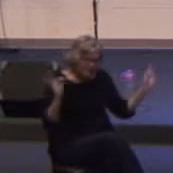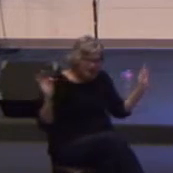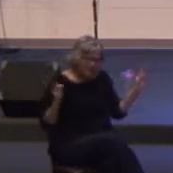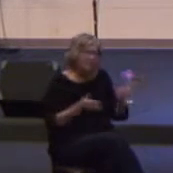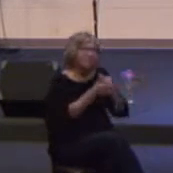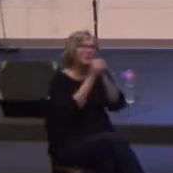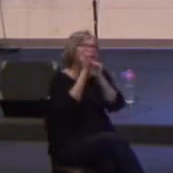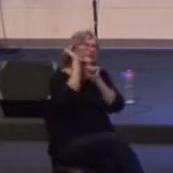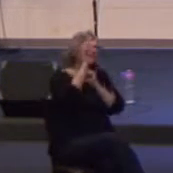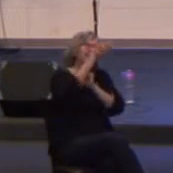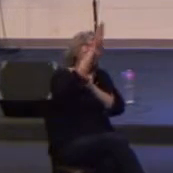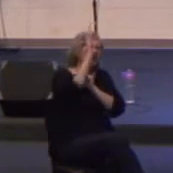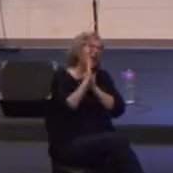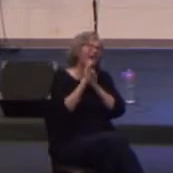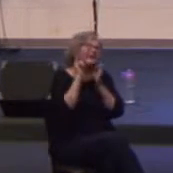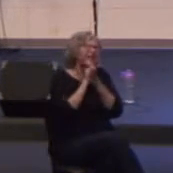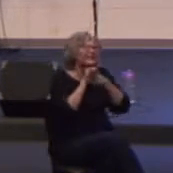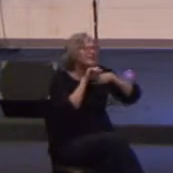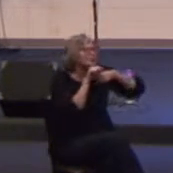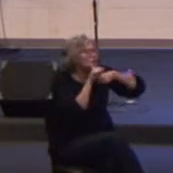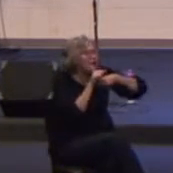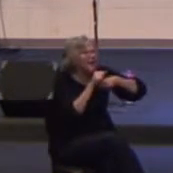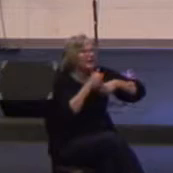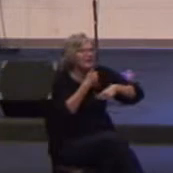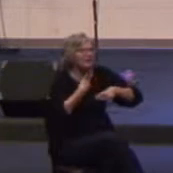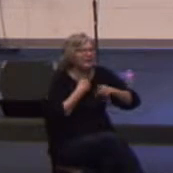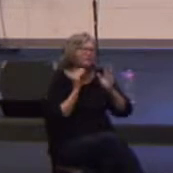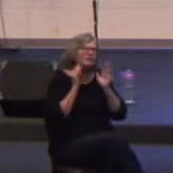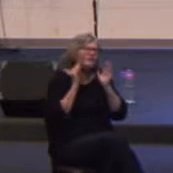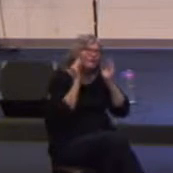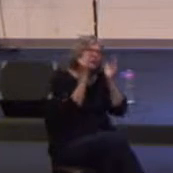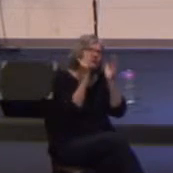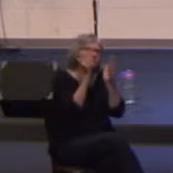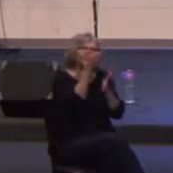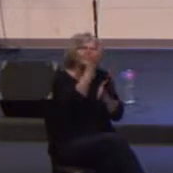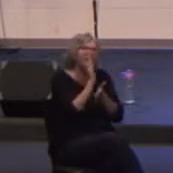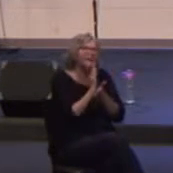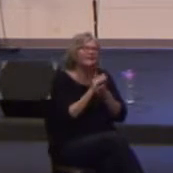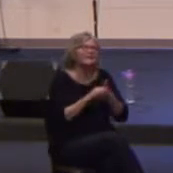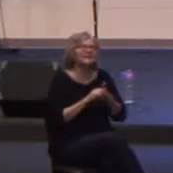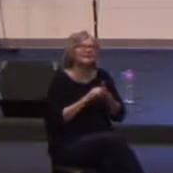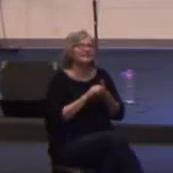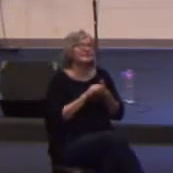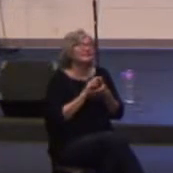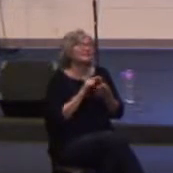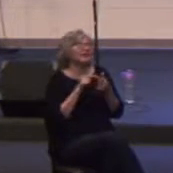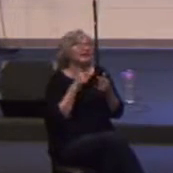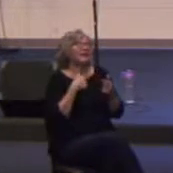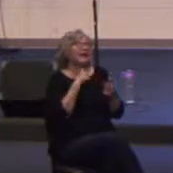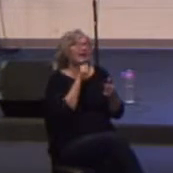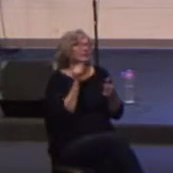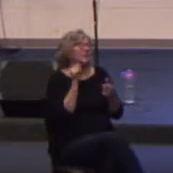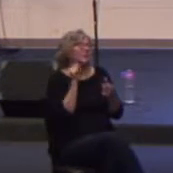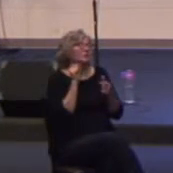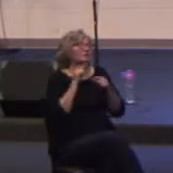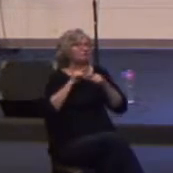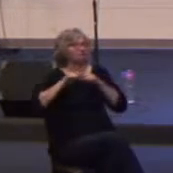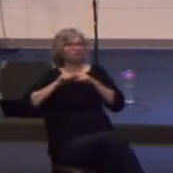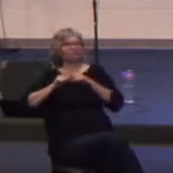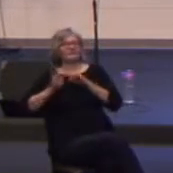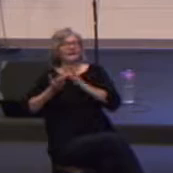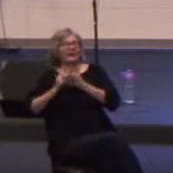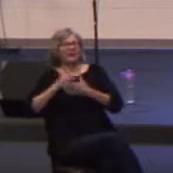God is an act of training myself to stay focused on God so that I might not fall back into